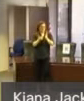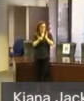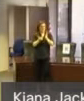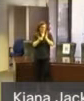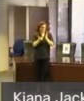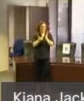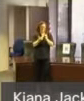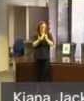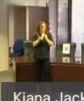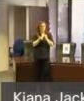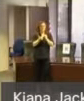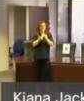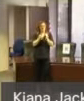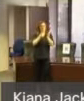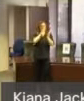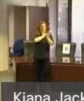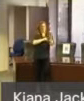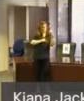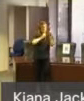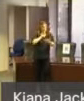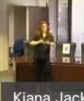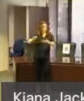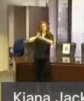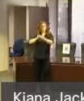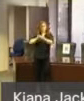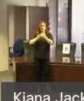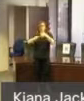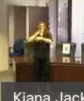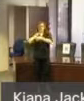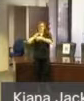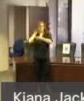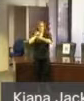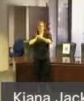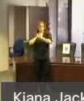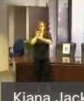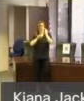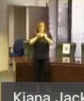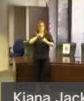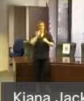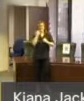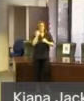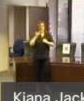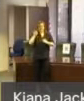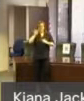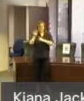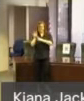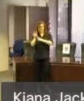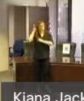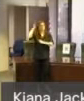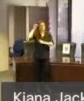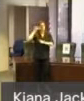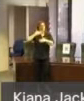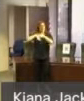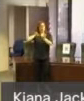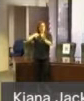in Chapter 111.87. This change is necessary to reflect that birth centers are subject to regulation by the Department